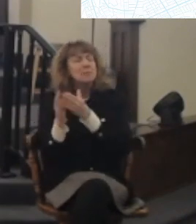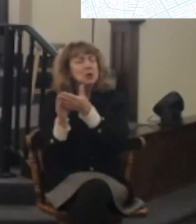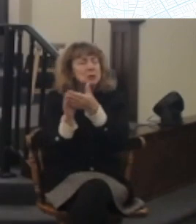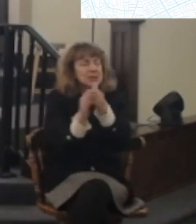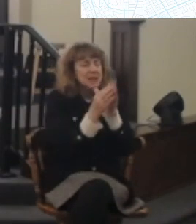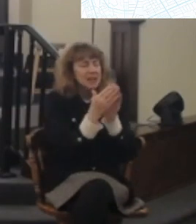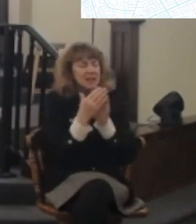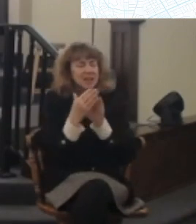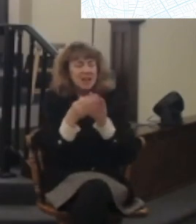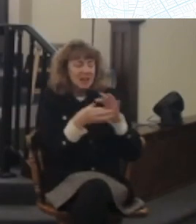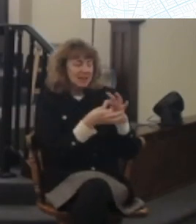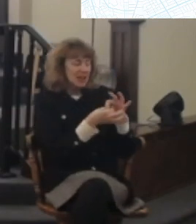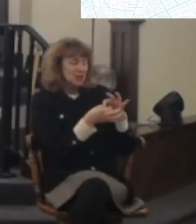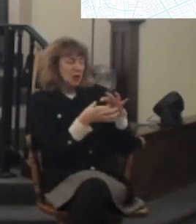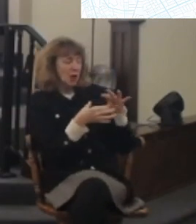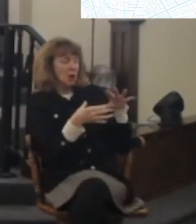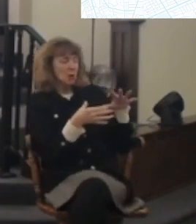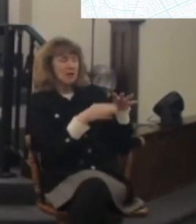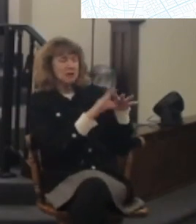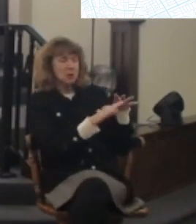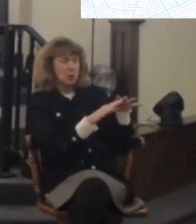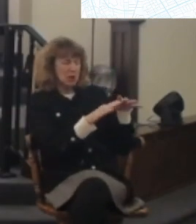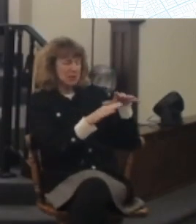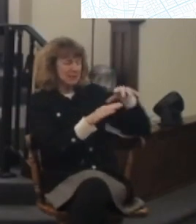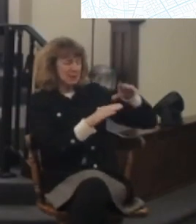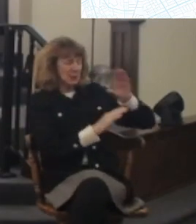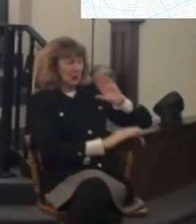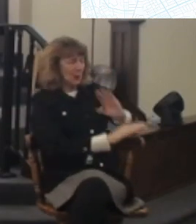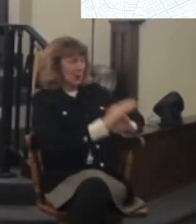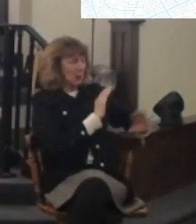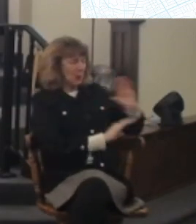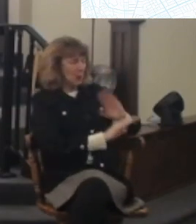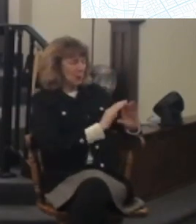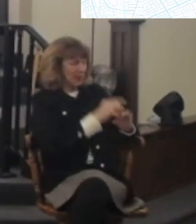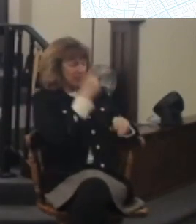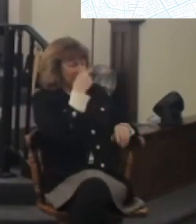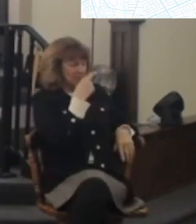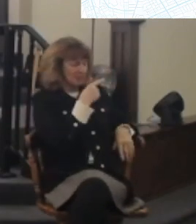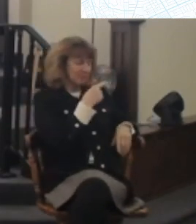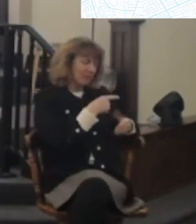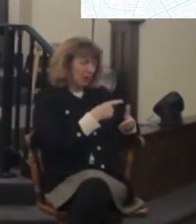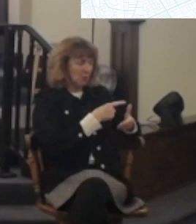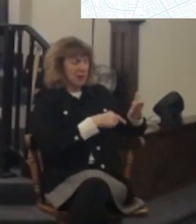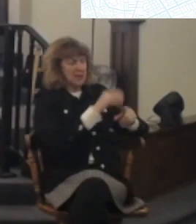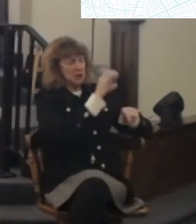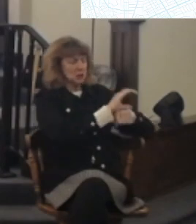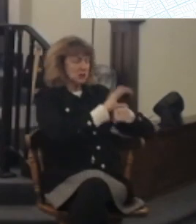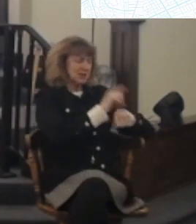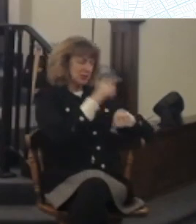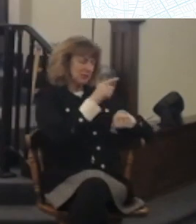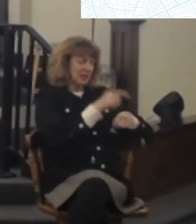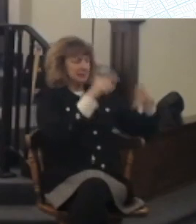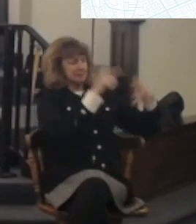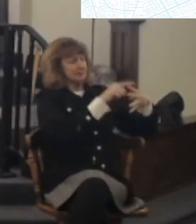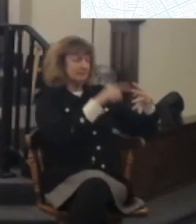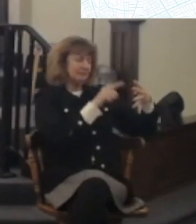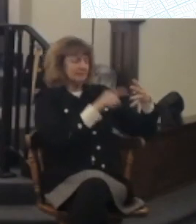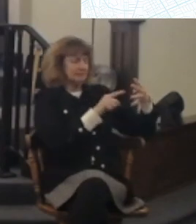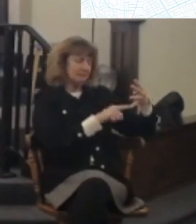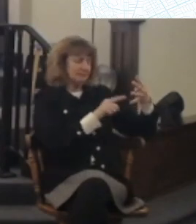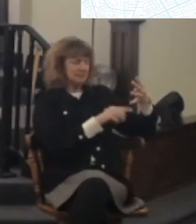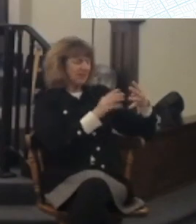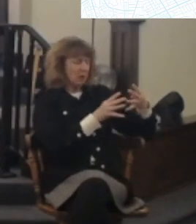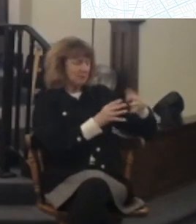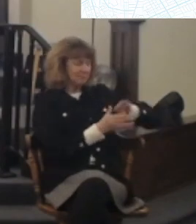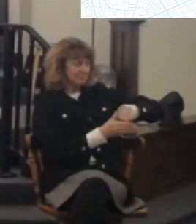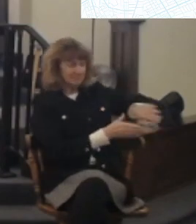Let go of your perceived thoughts of what you think the church should look like or your community look like.